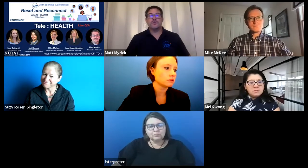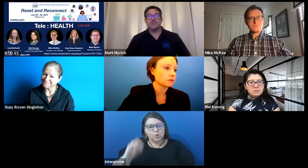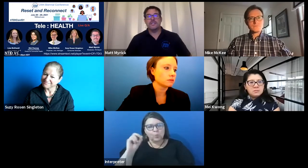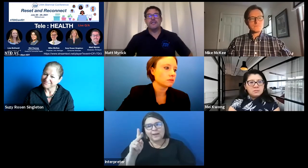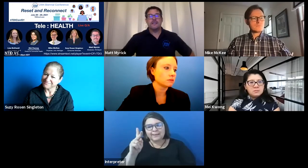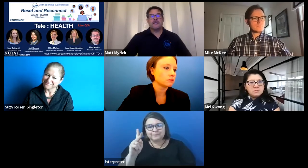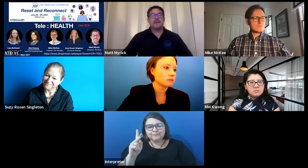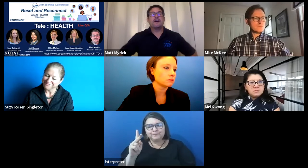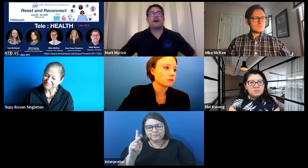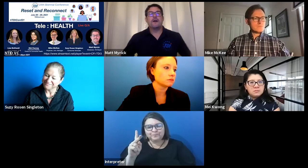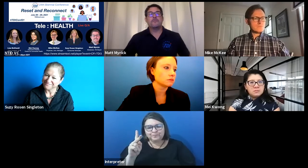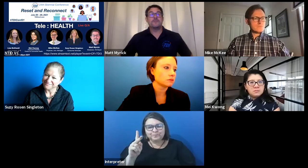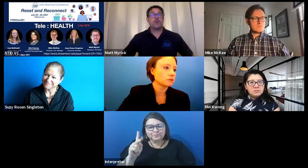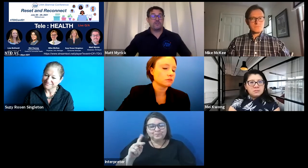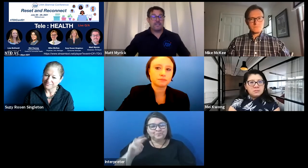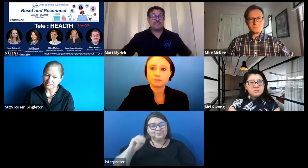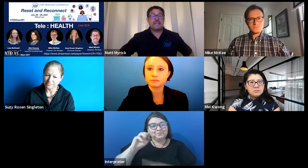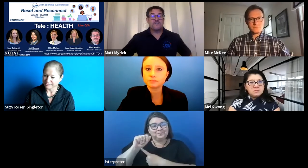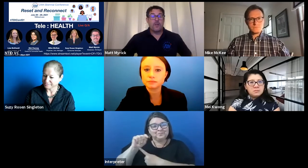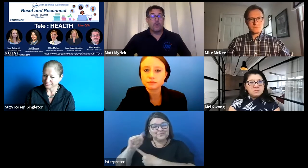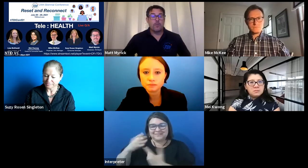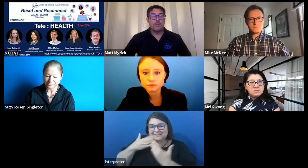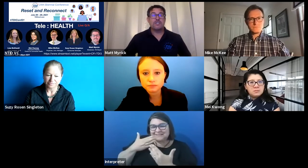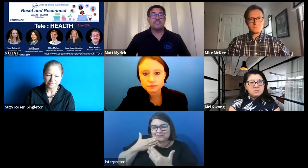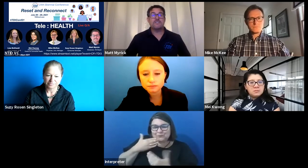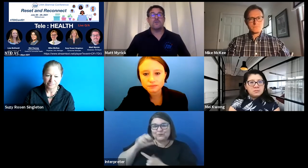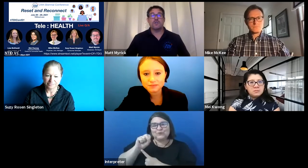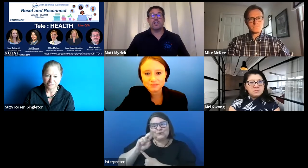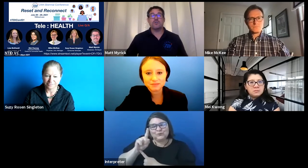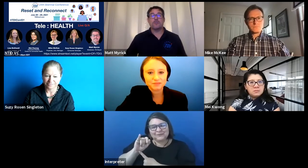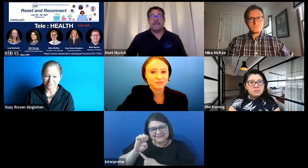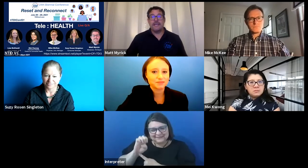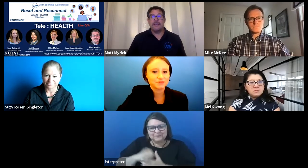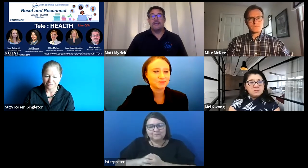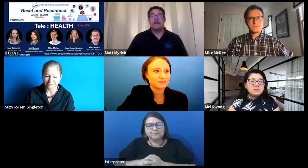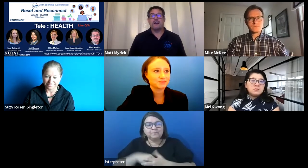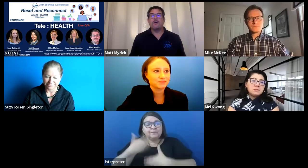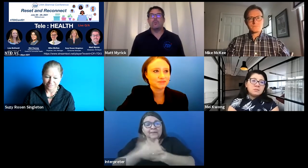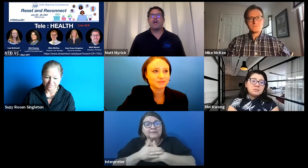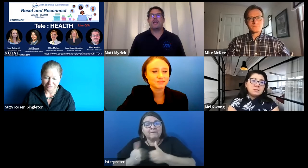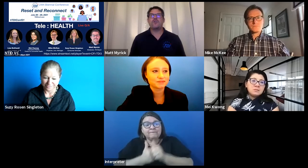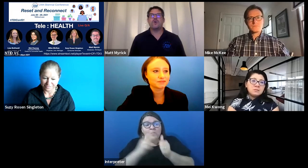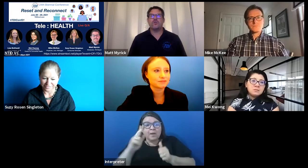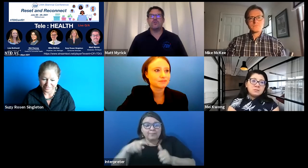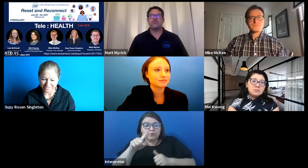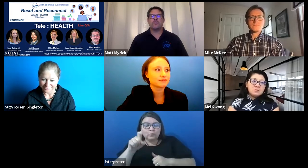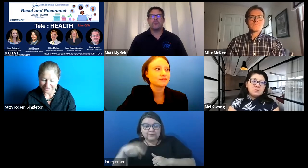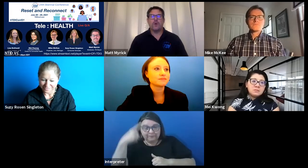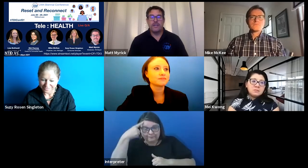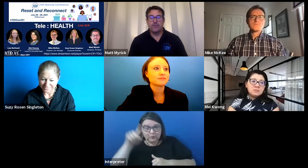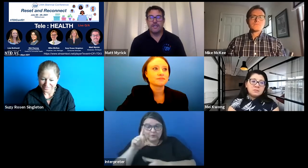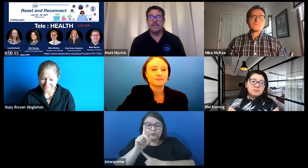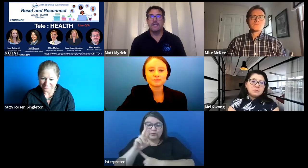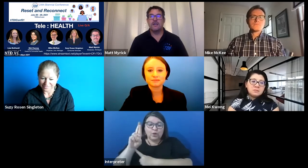Thank you, Suzy. So this next follow-up question is for Dr. McKee. What have you heard from